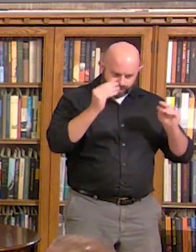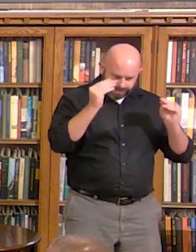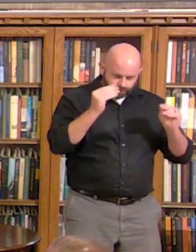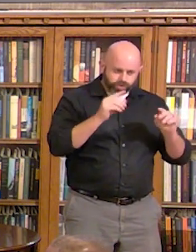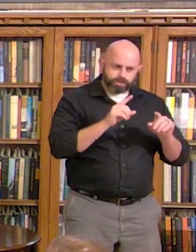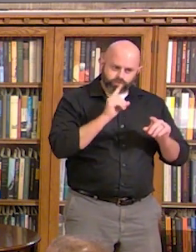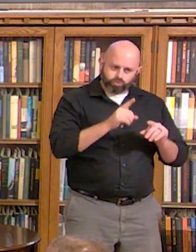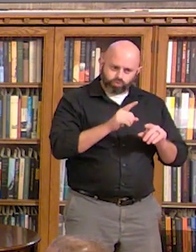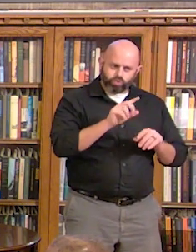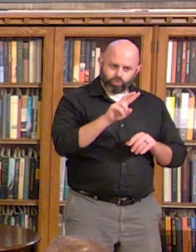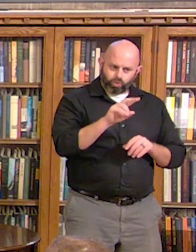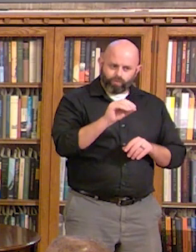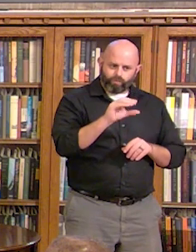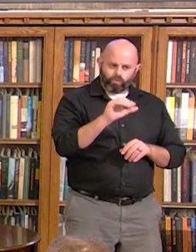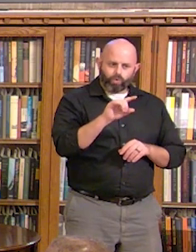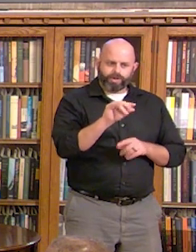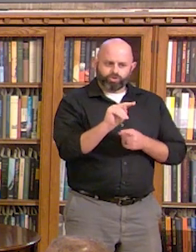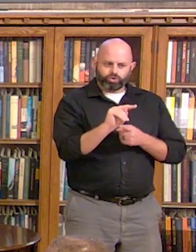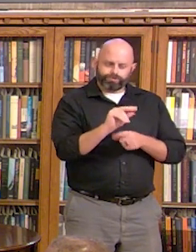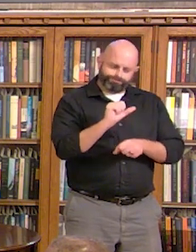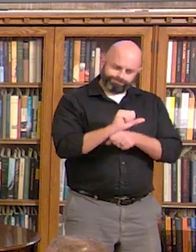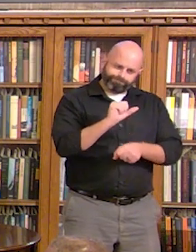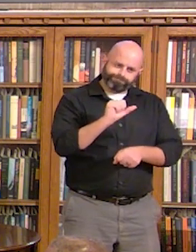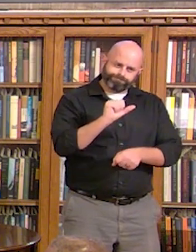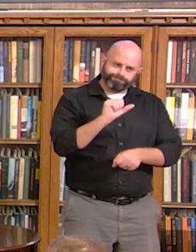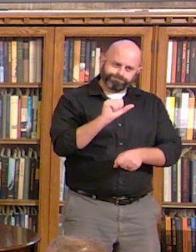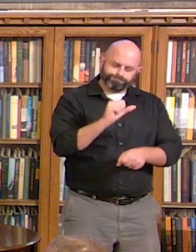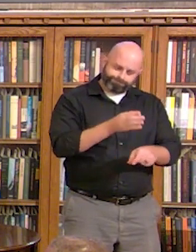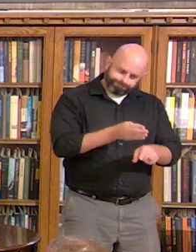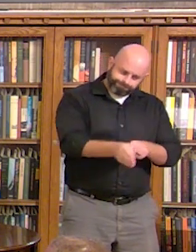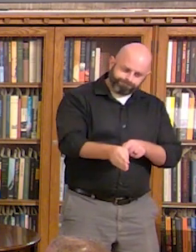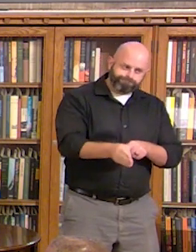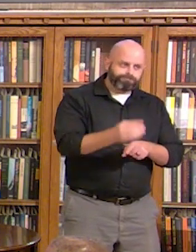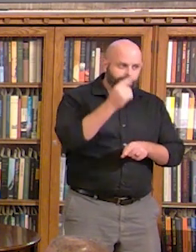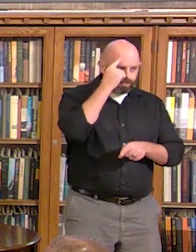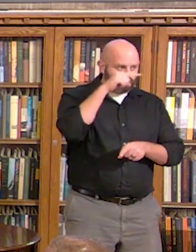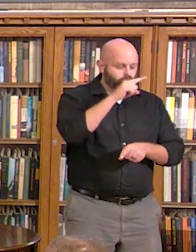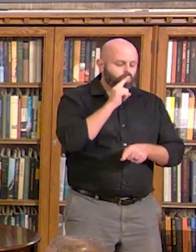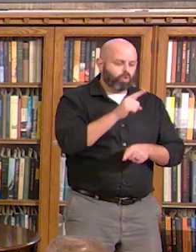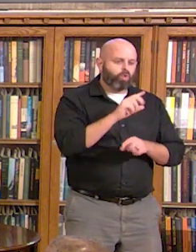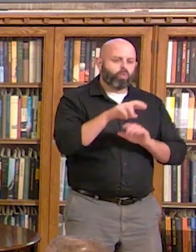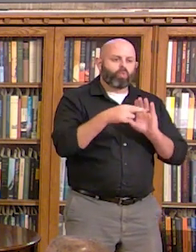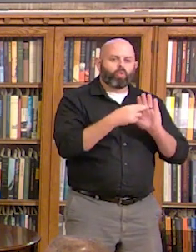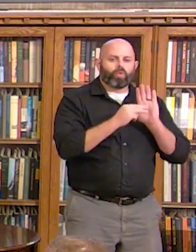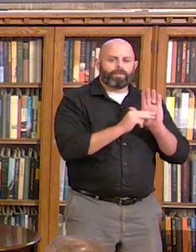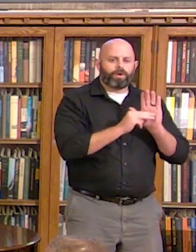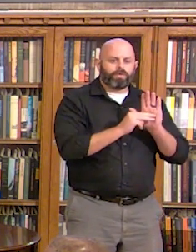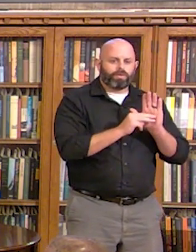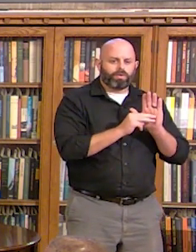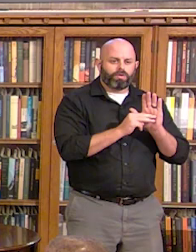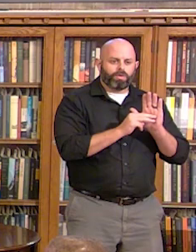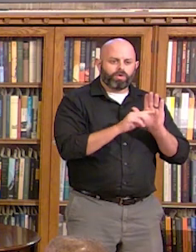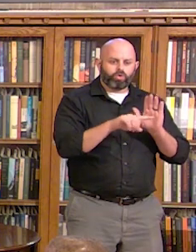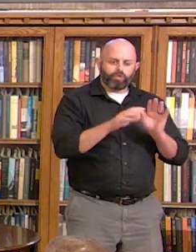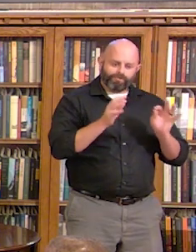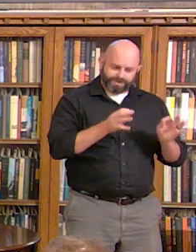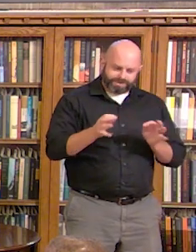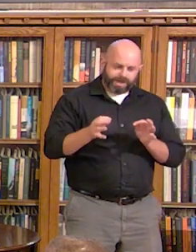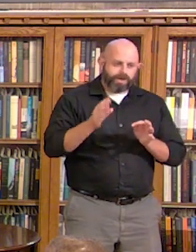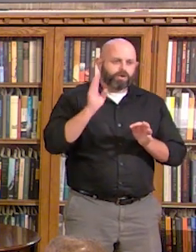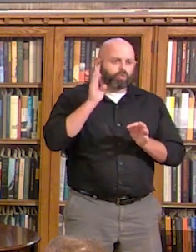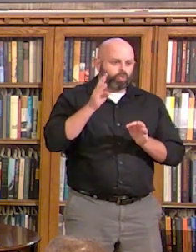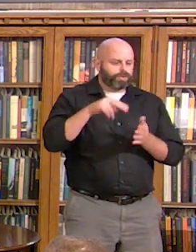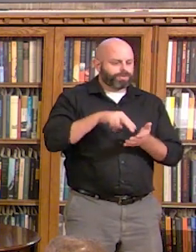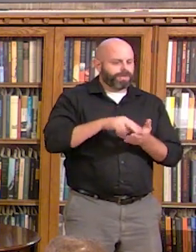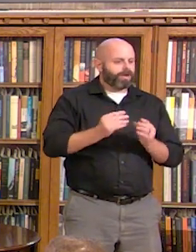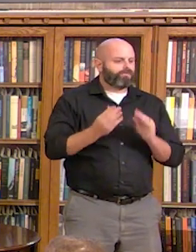true vocation I think that by theault you are a role model you have decided that you are going to go in front